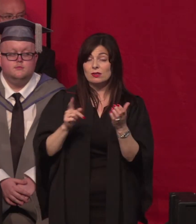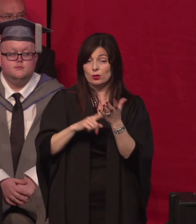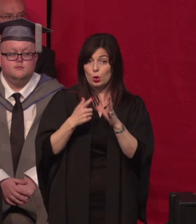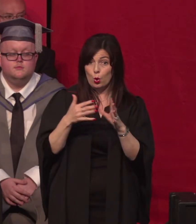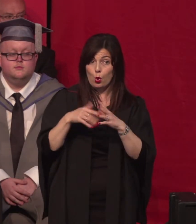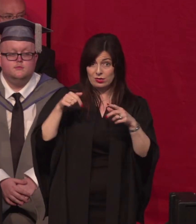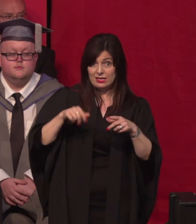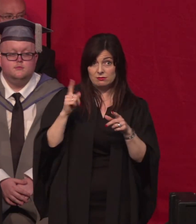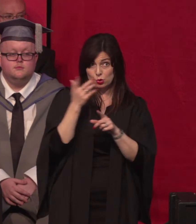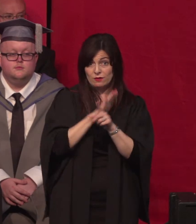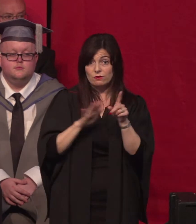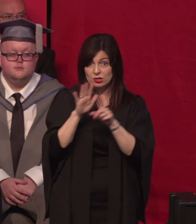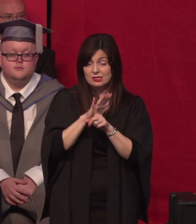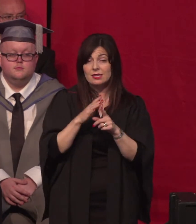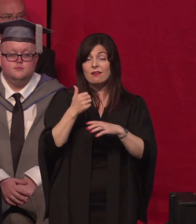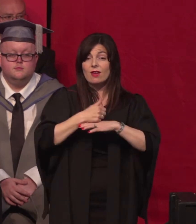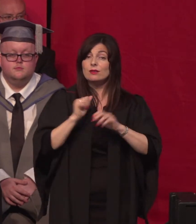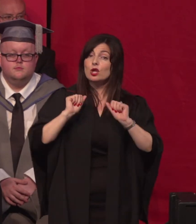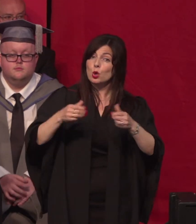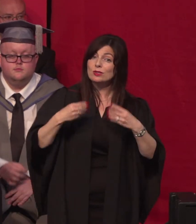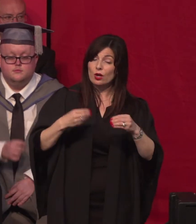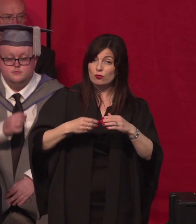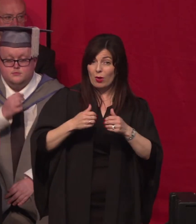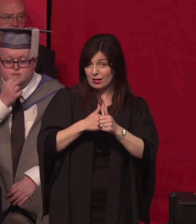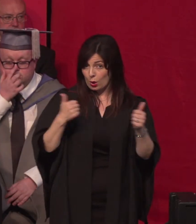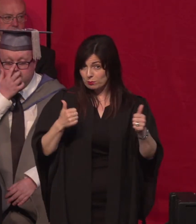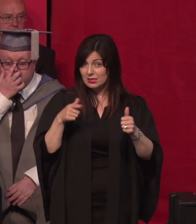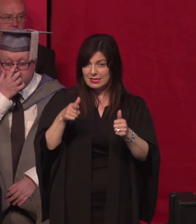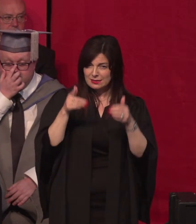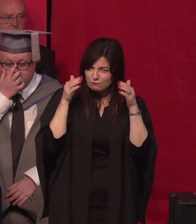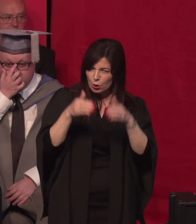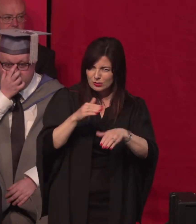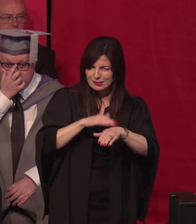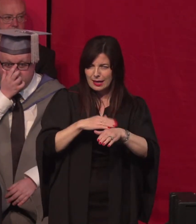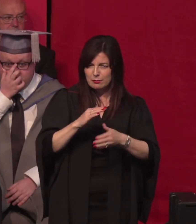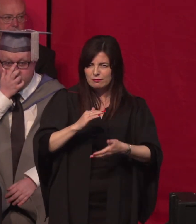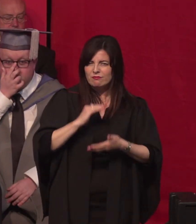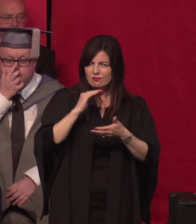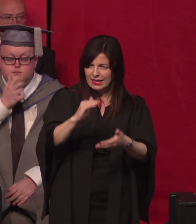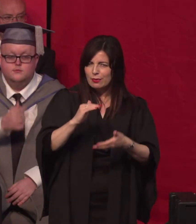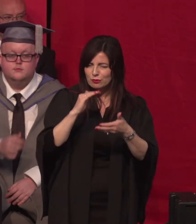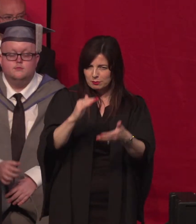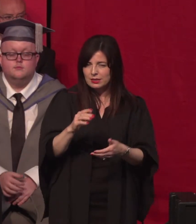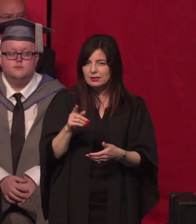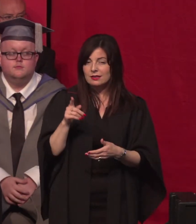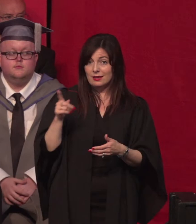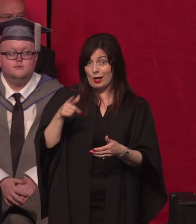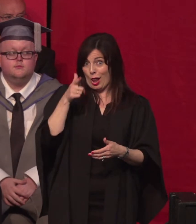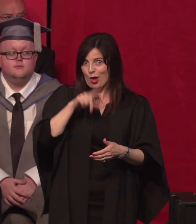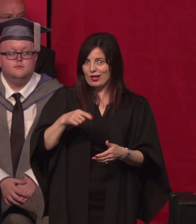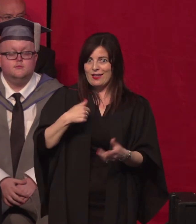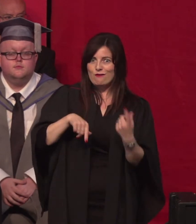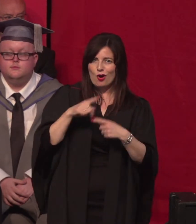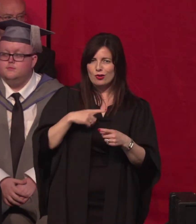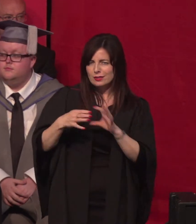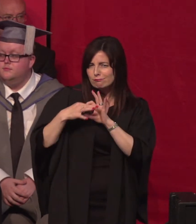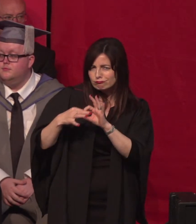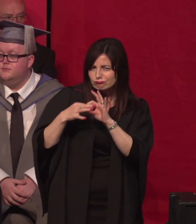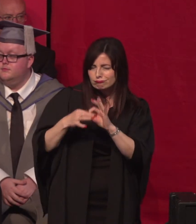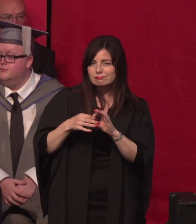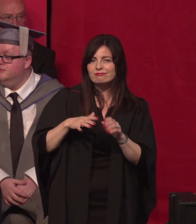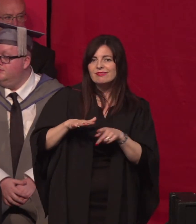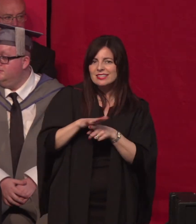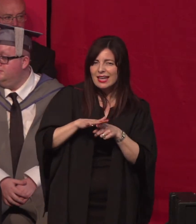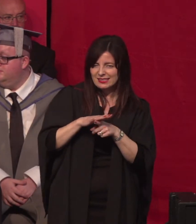University, founded his own software company, and in recent years devoted his time to philanthropy. But Matthew, fortunately for us, he maintains strong links with your